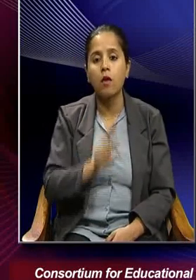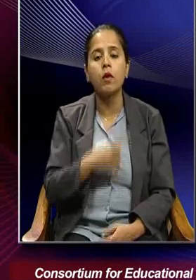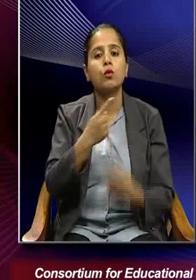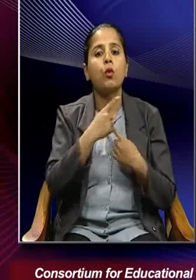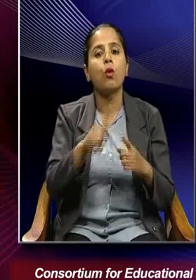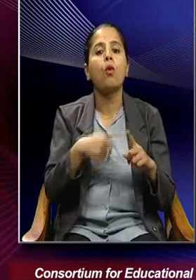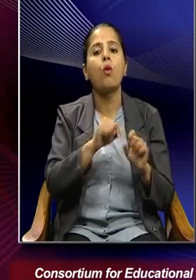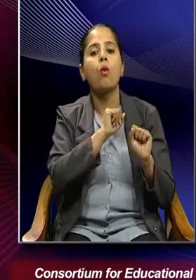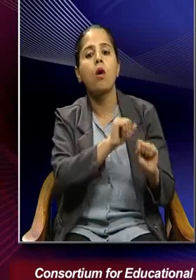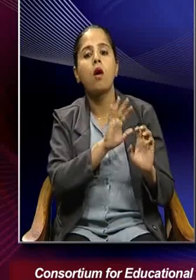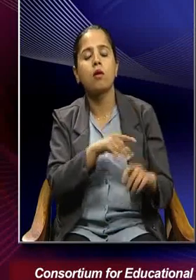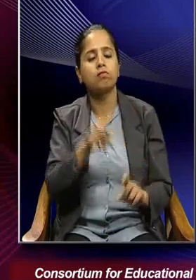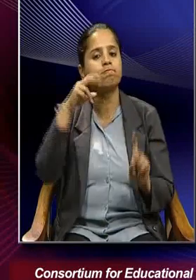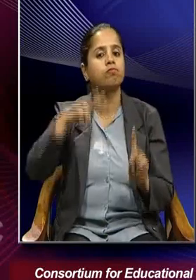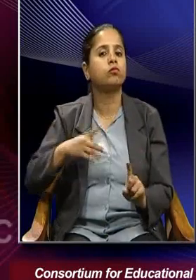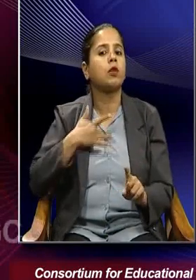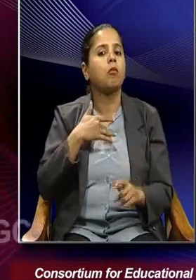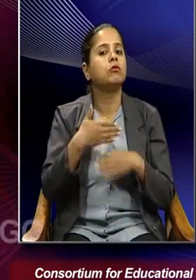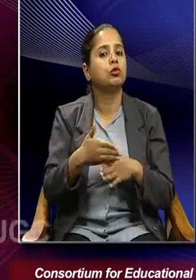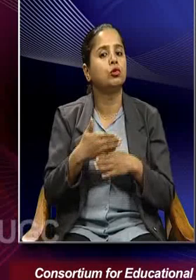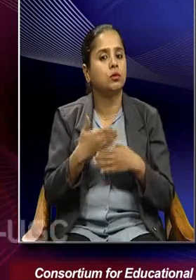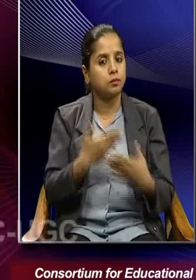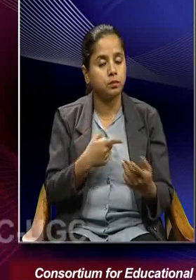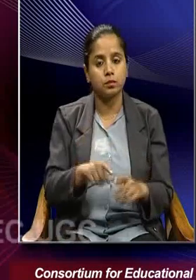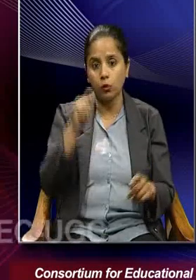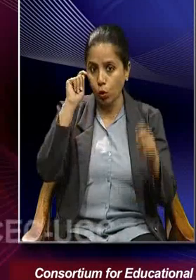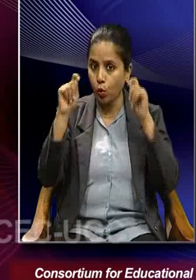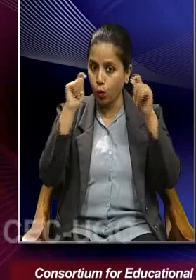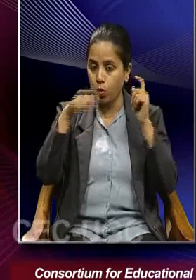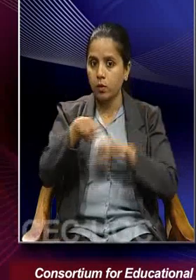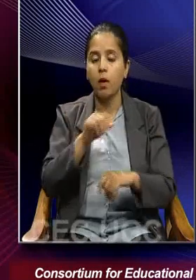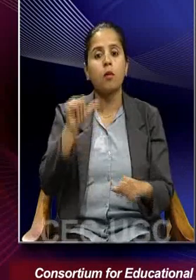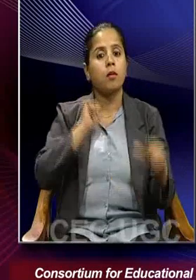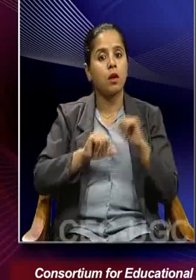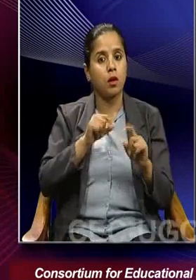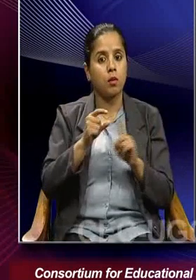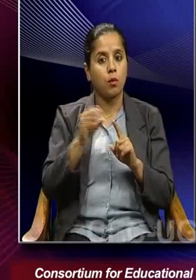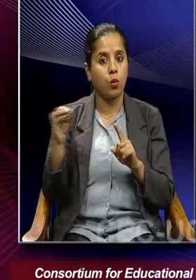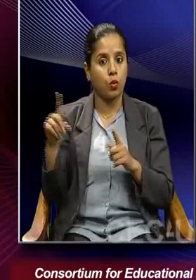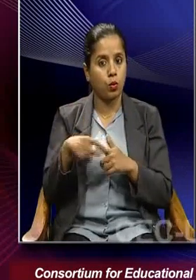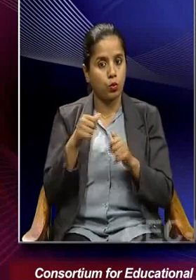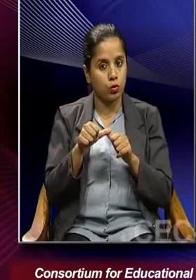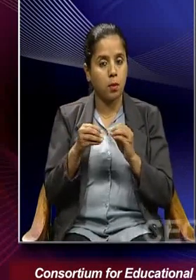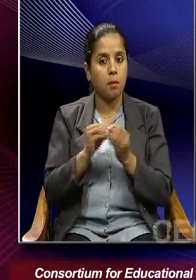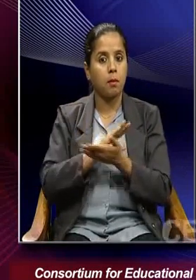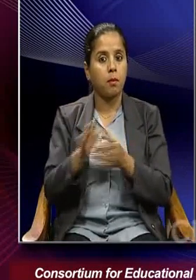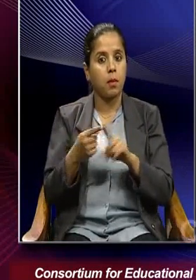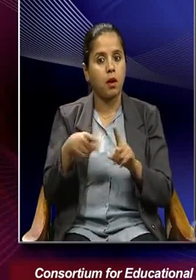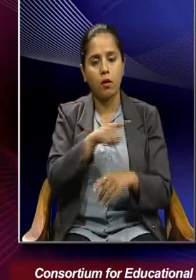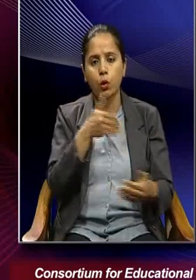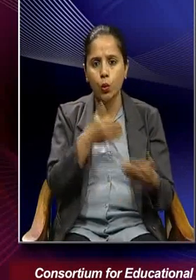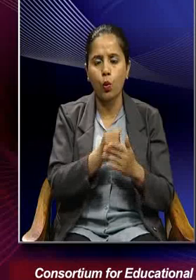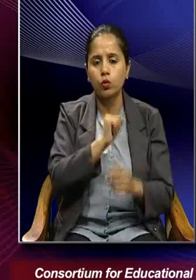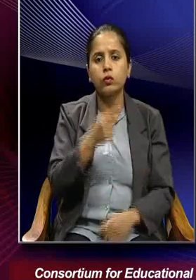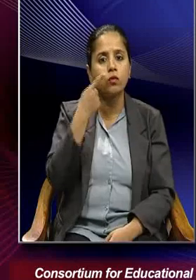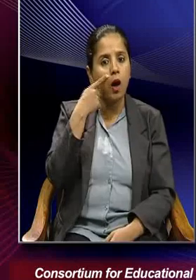from that particular perspective. And the role which was played by Pooja Bhatt in the film, how she is close to her